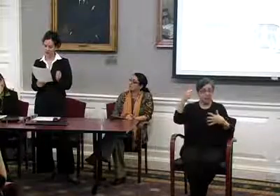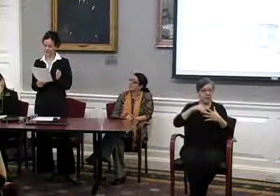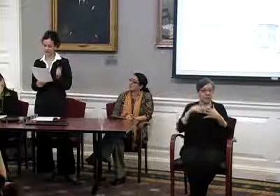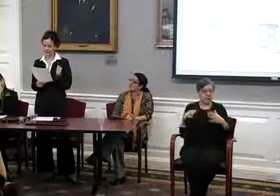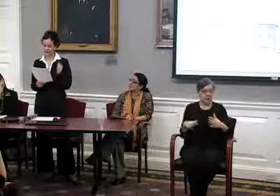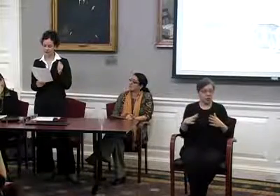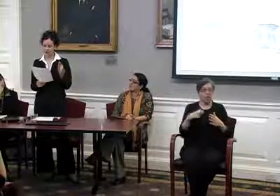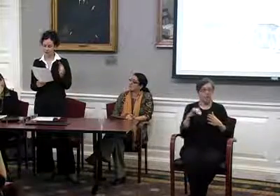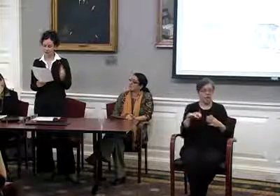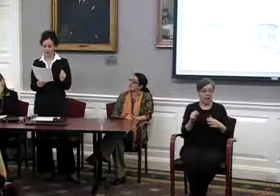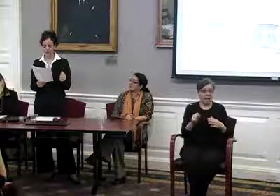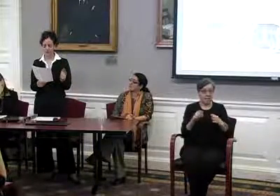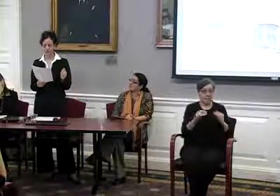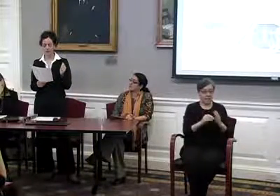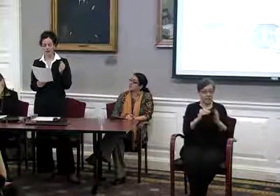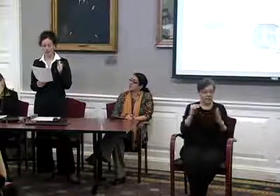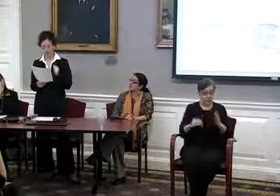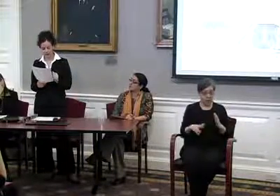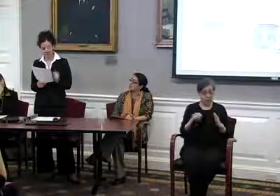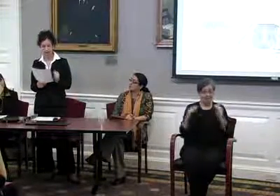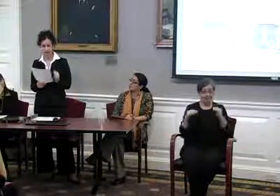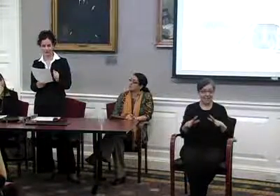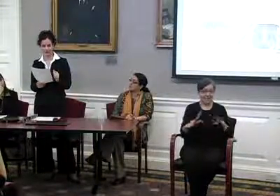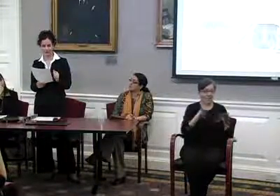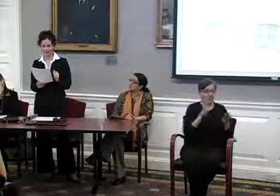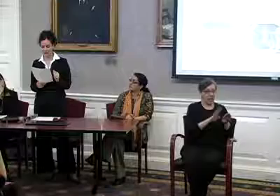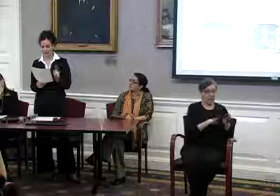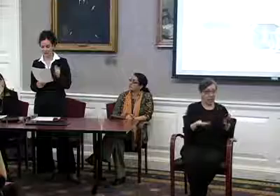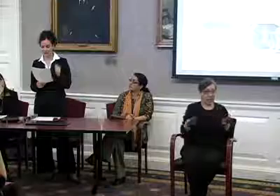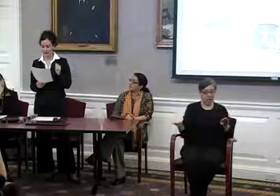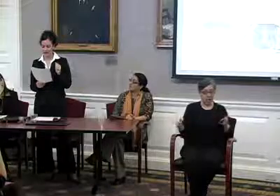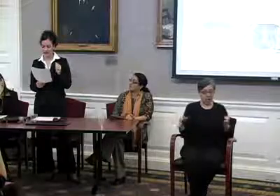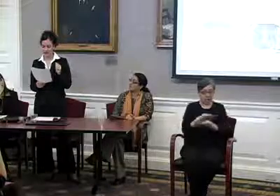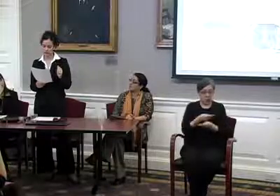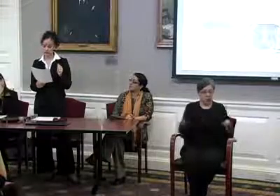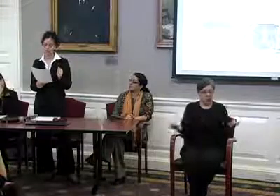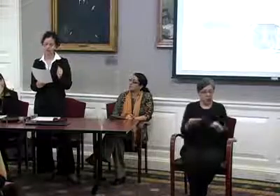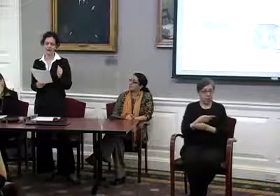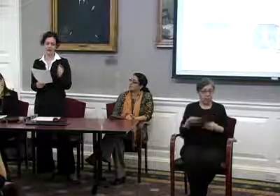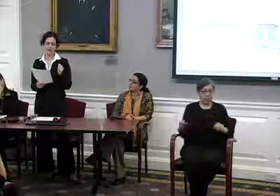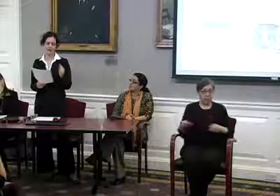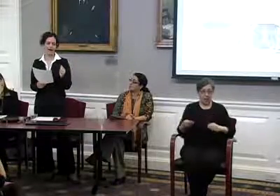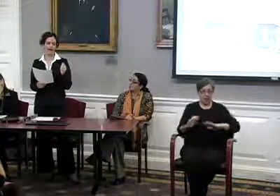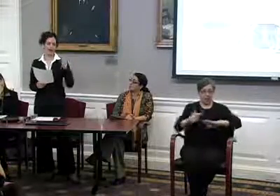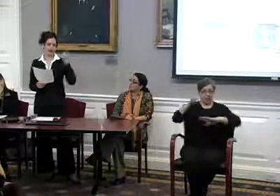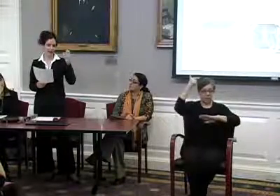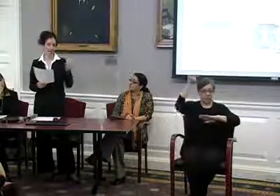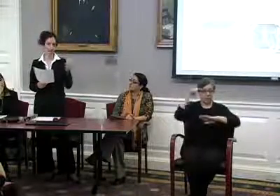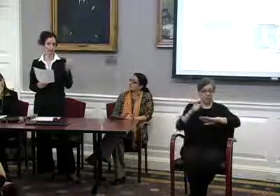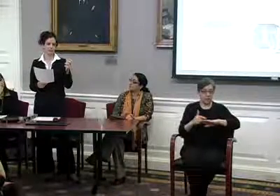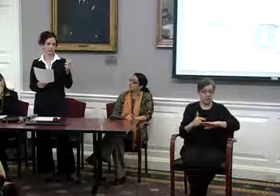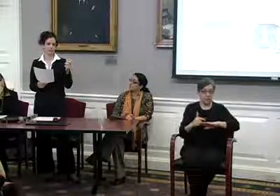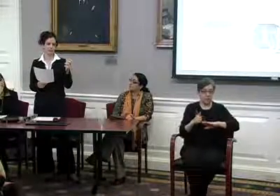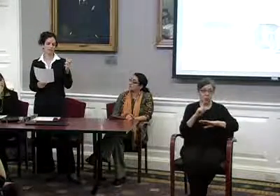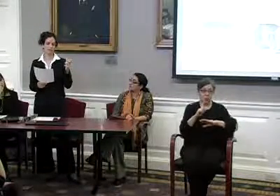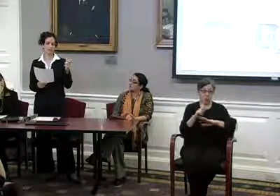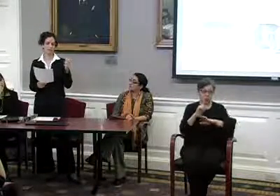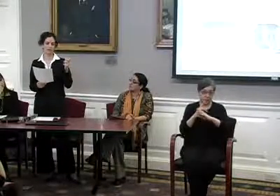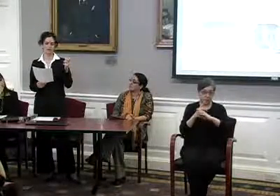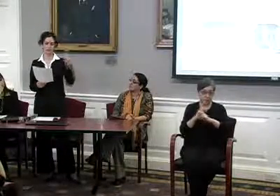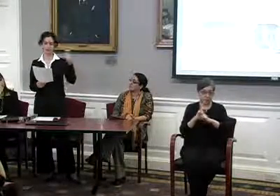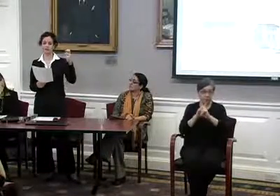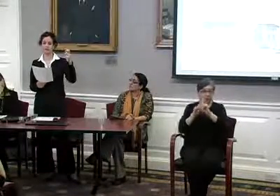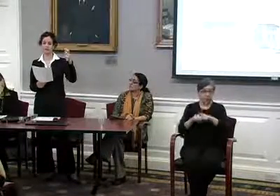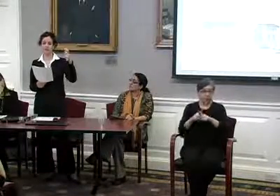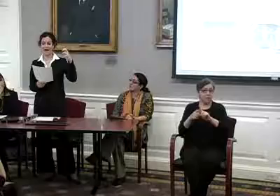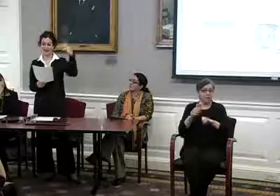horizontal organization among students and among teachers was encouraged, it was also regulated by this hierarchy.